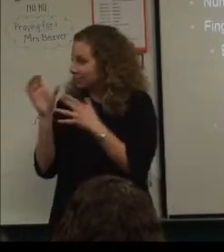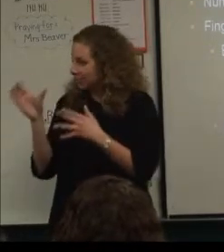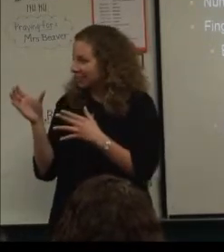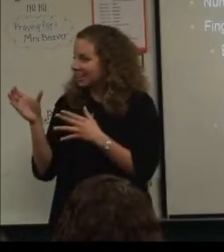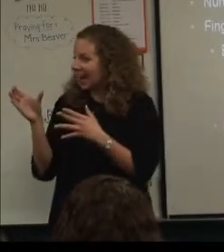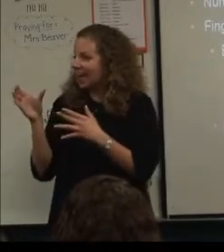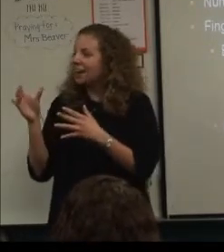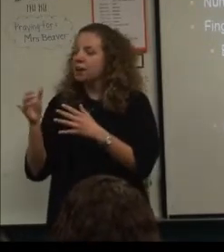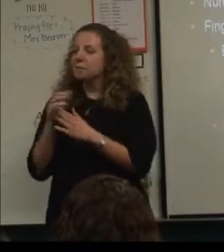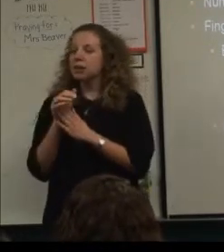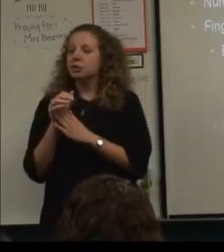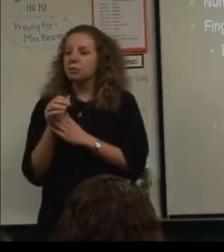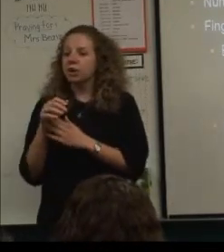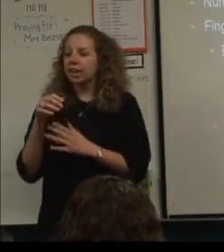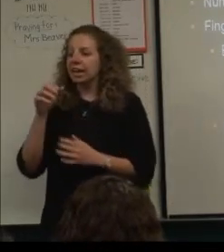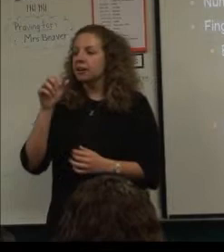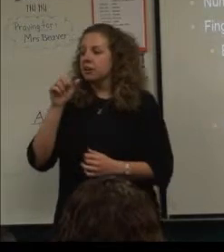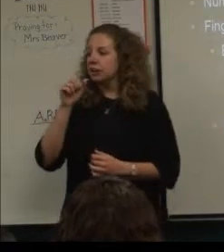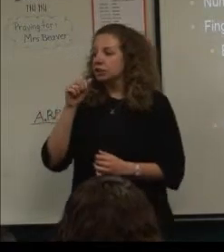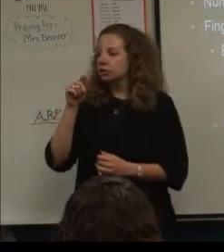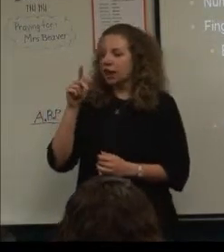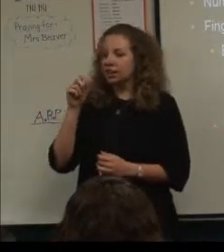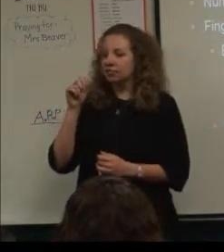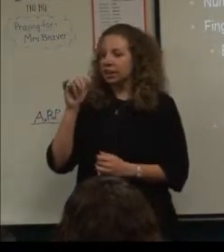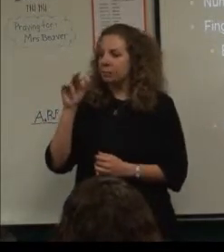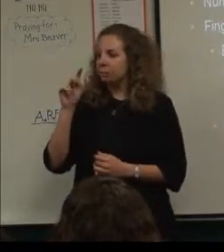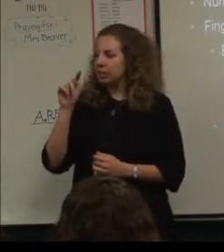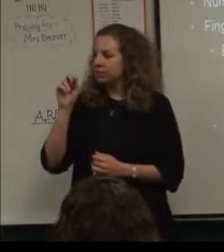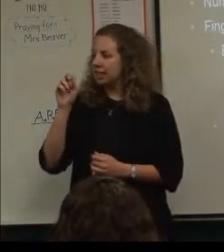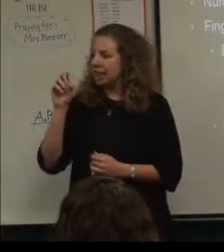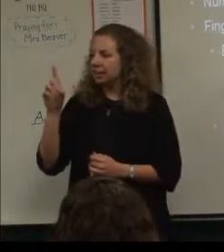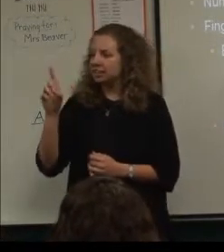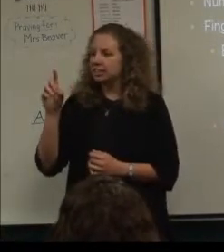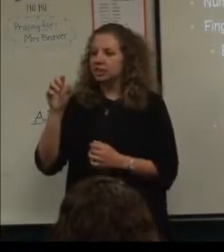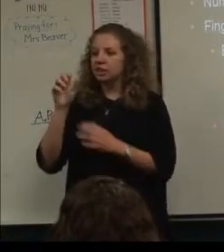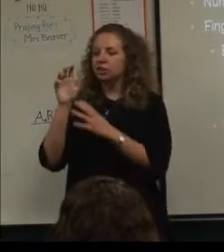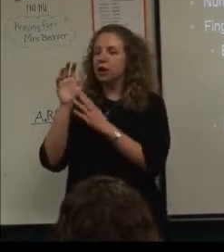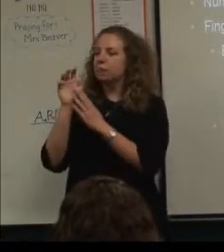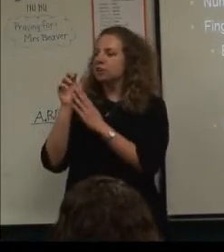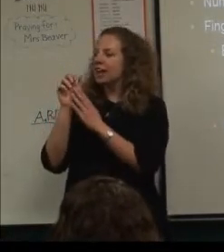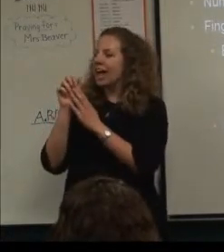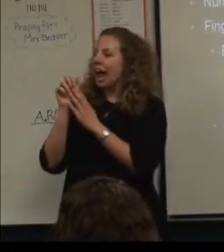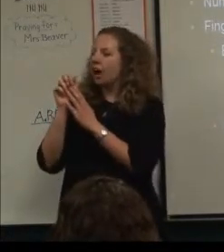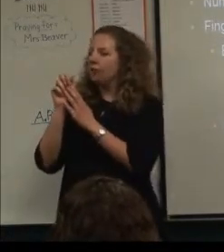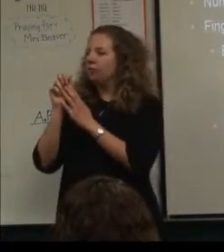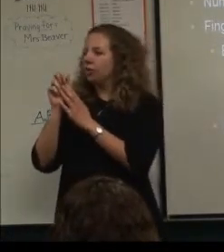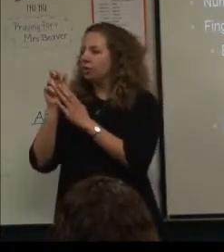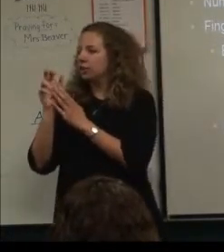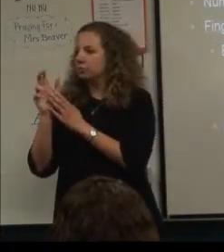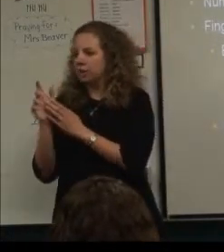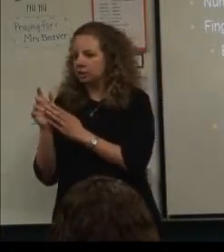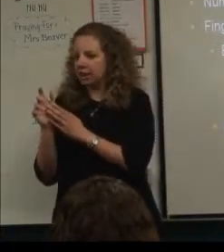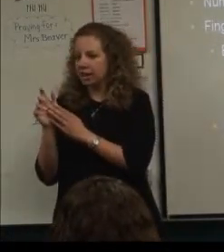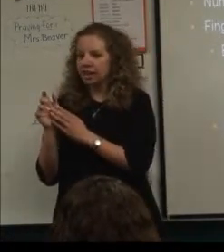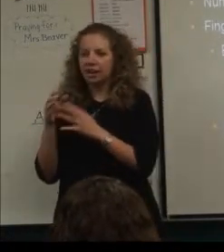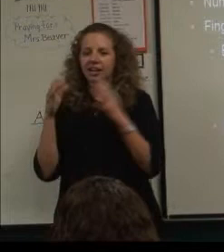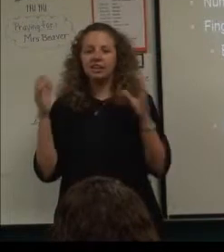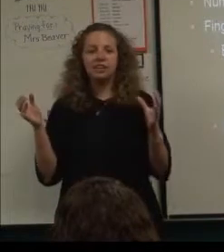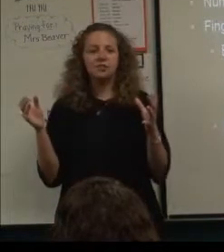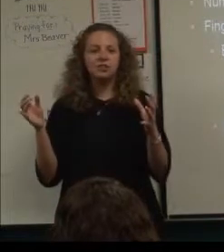something like that. But you would like, you kind of like abbreviate. You abbreviate how fully you make your letter. Kind of like if you think